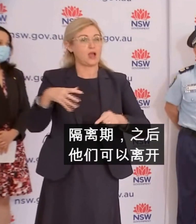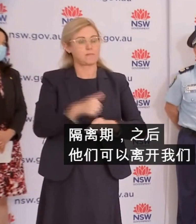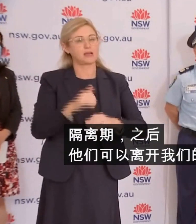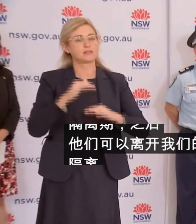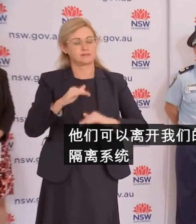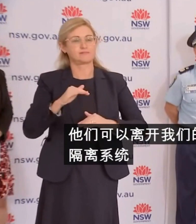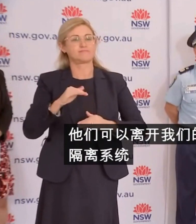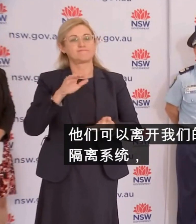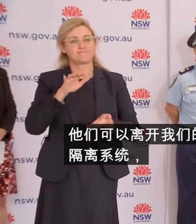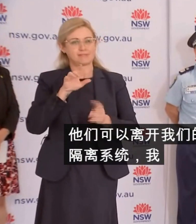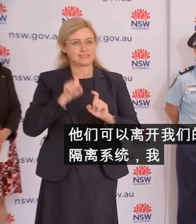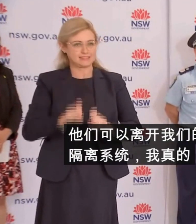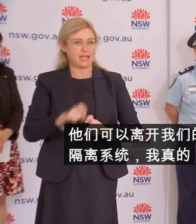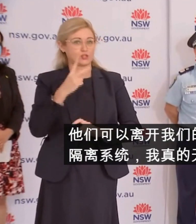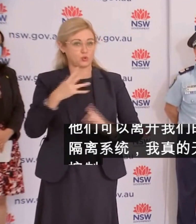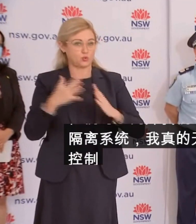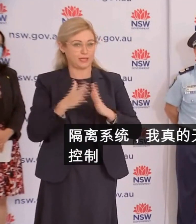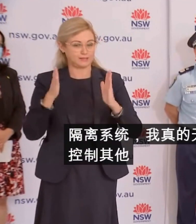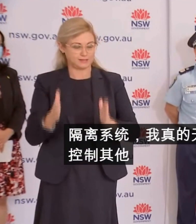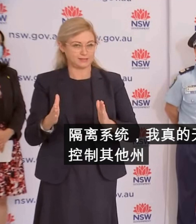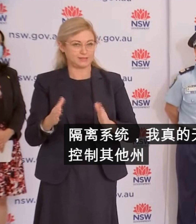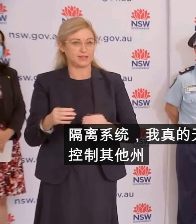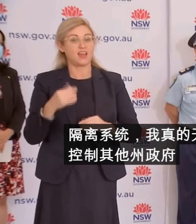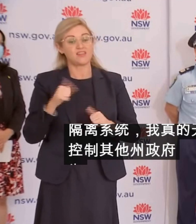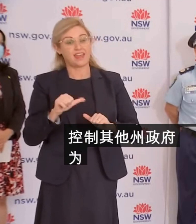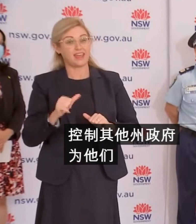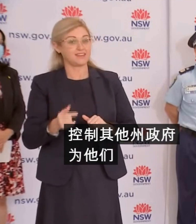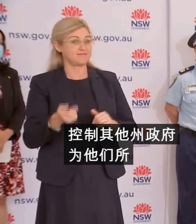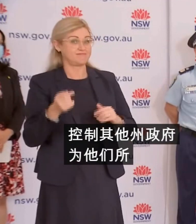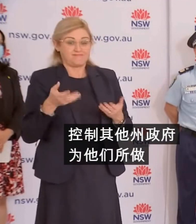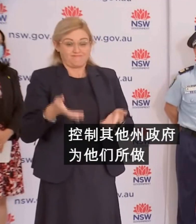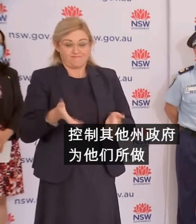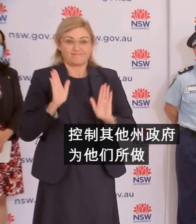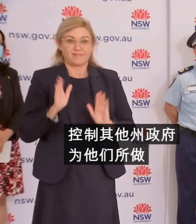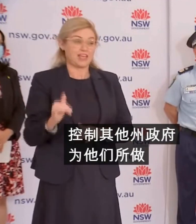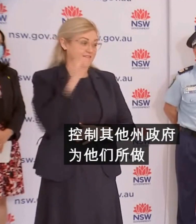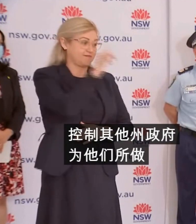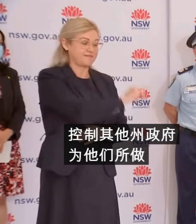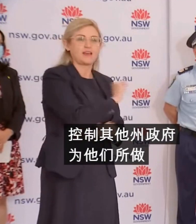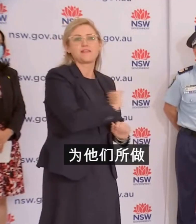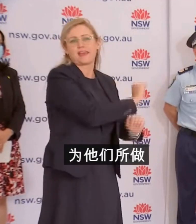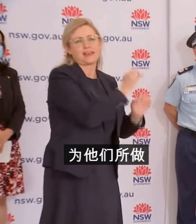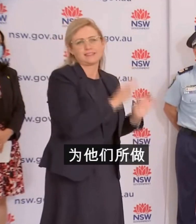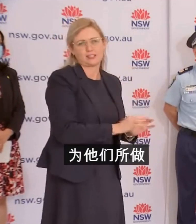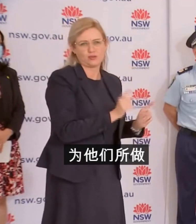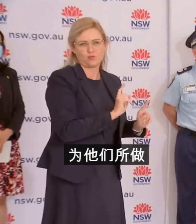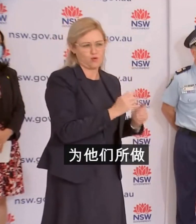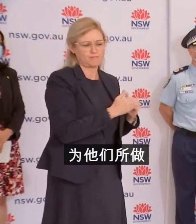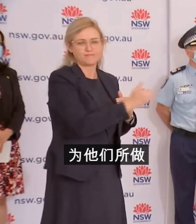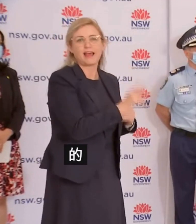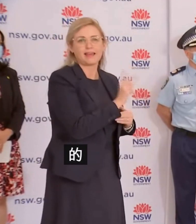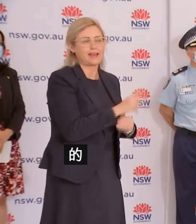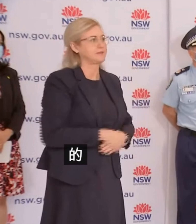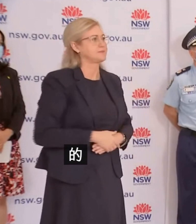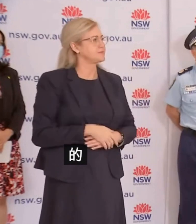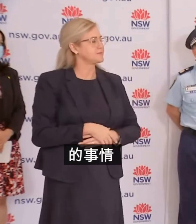they're available to leave our quarantine system. I can't really control what other state governments do. That's for them. All of Bayside into the whole